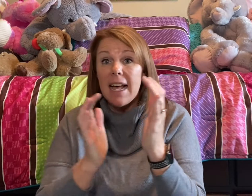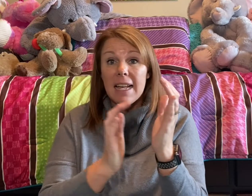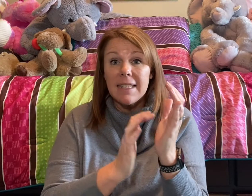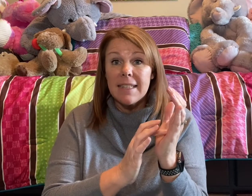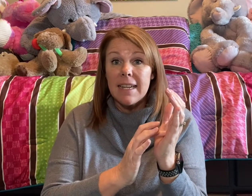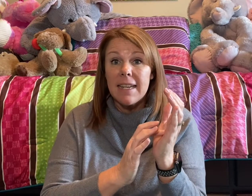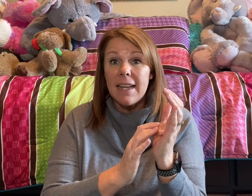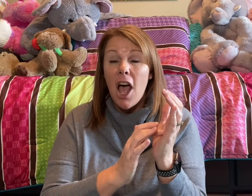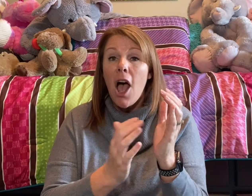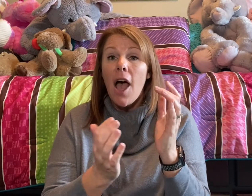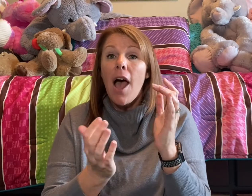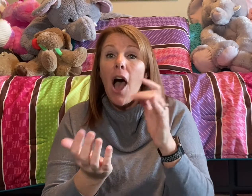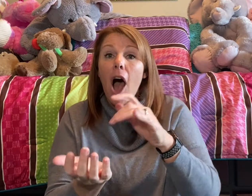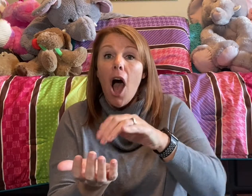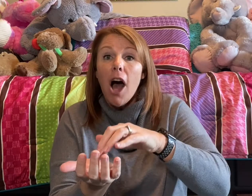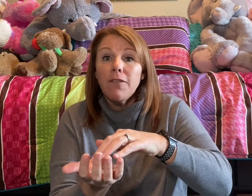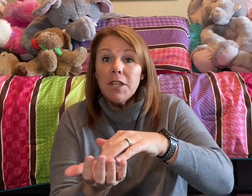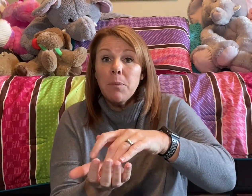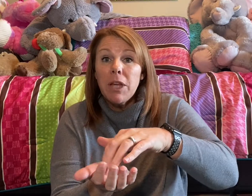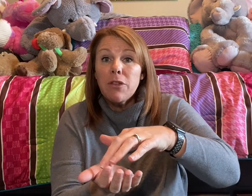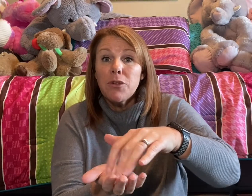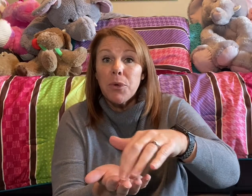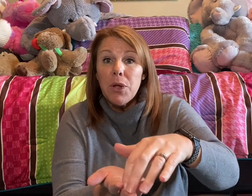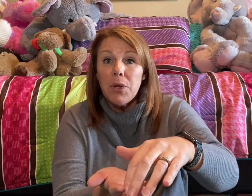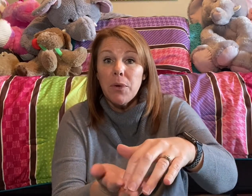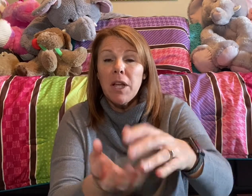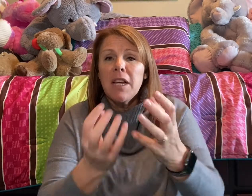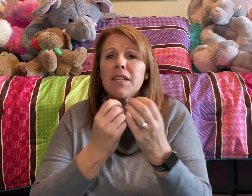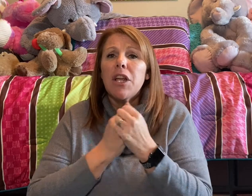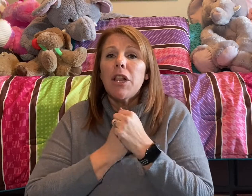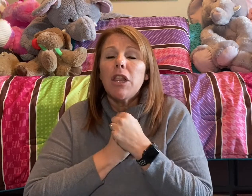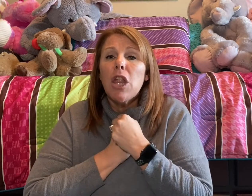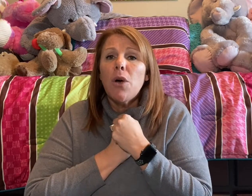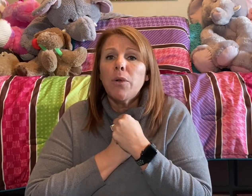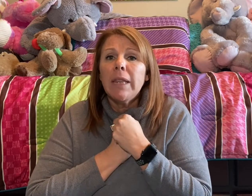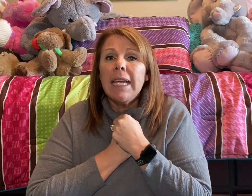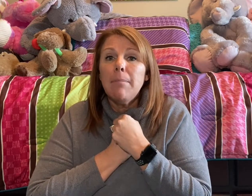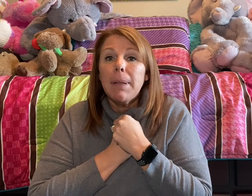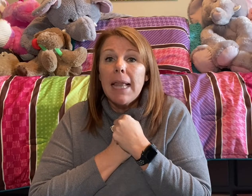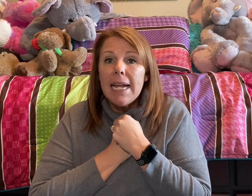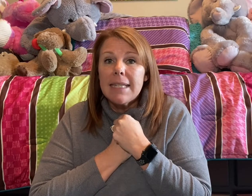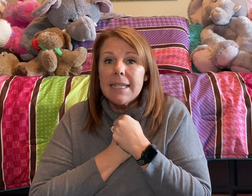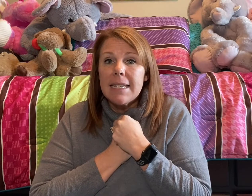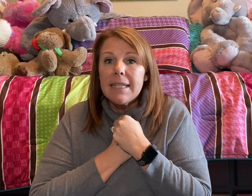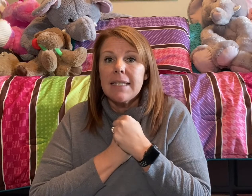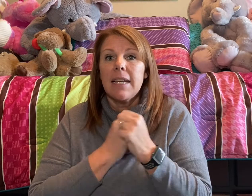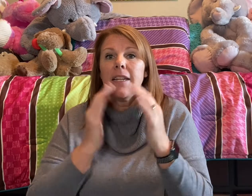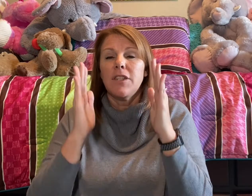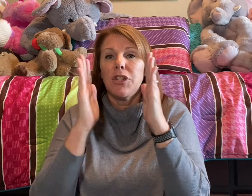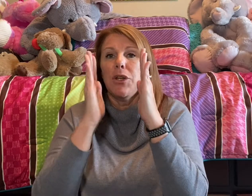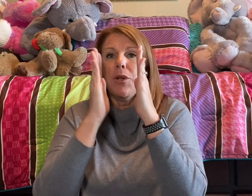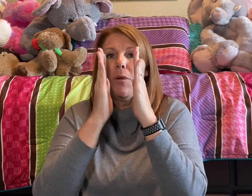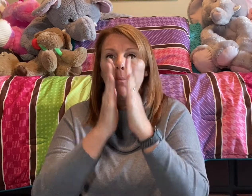Jesus often withdrew to lonely places to